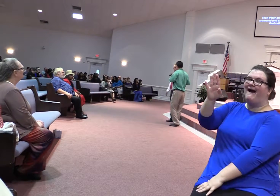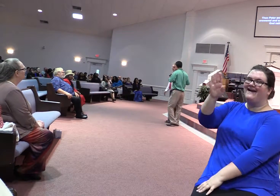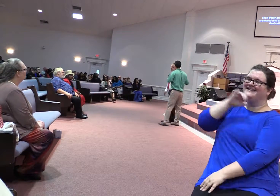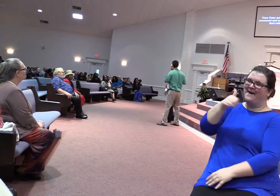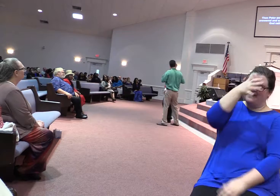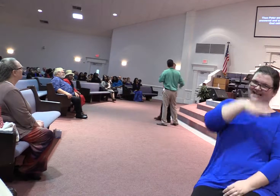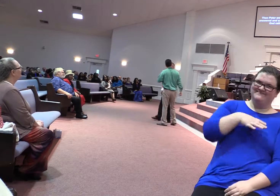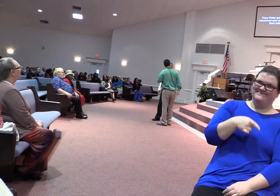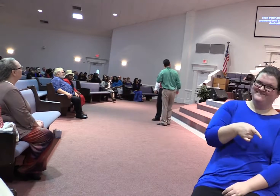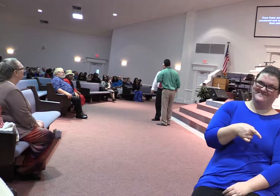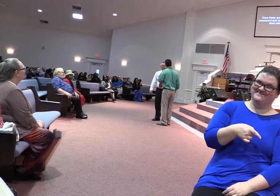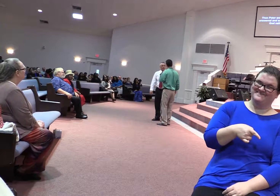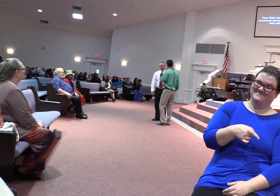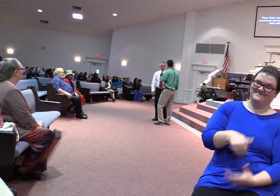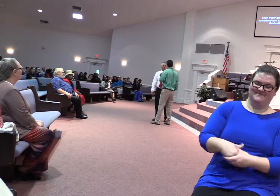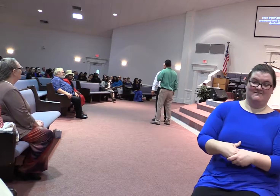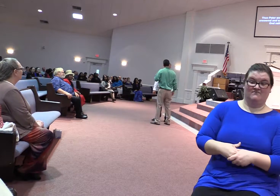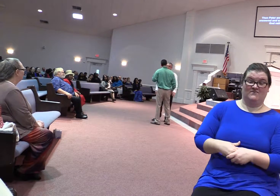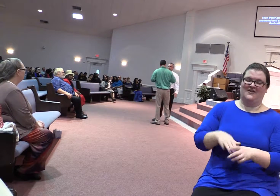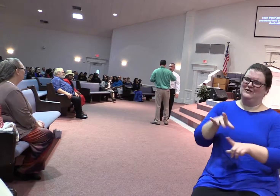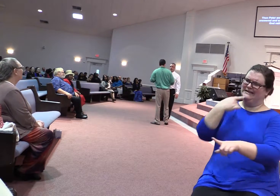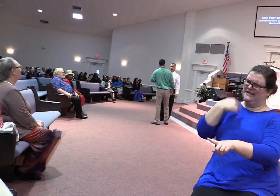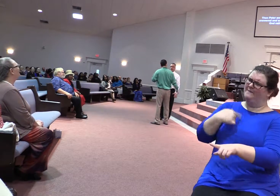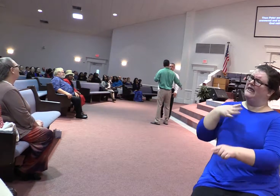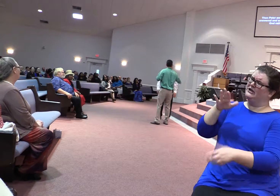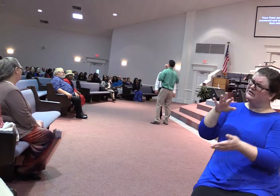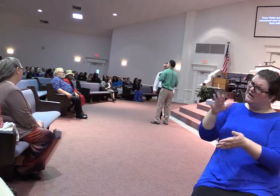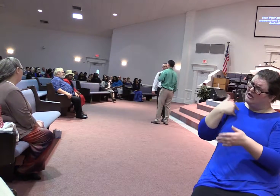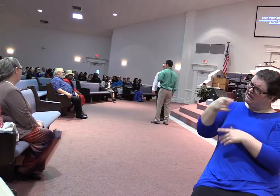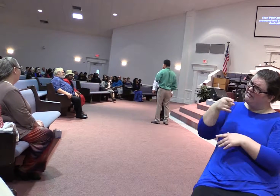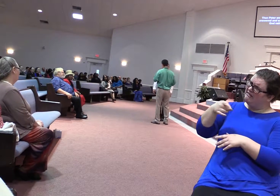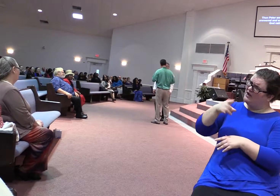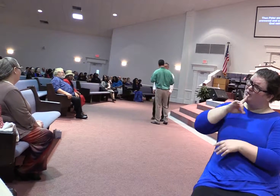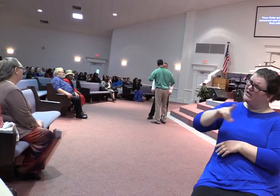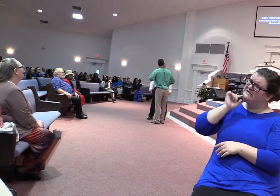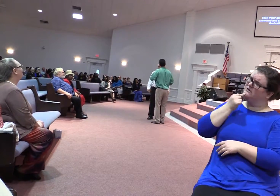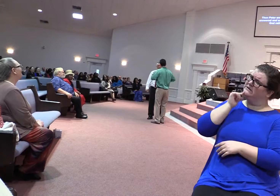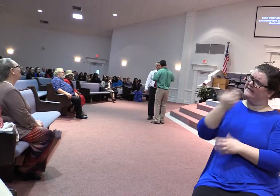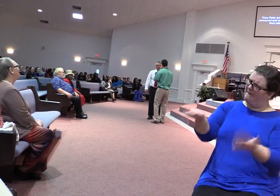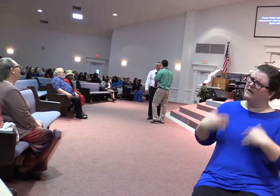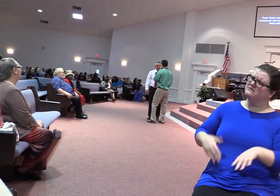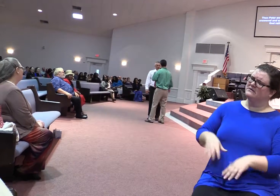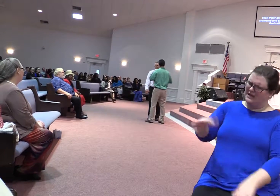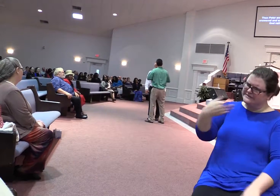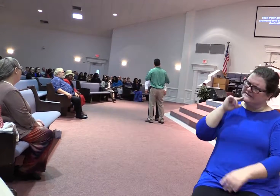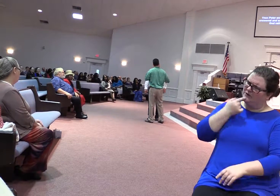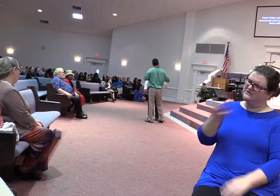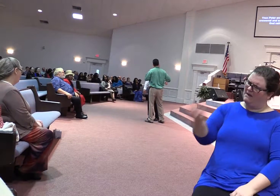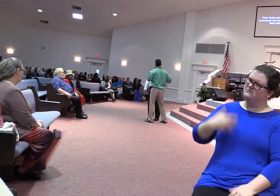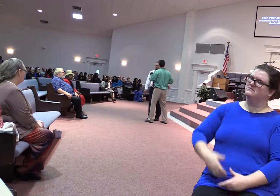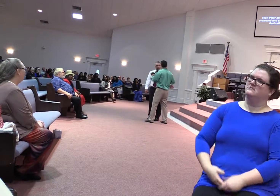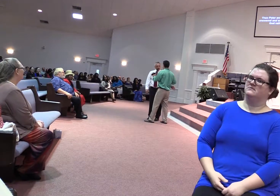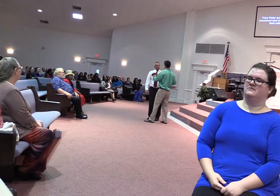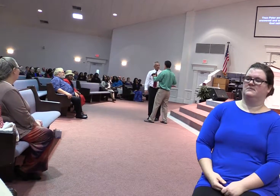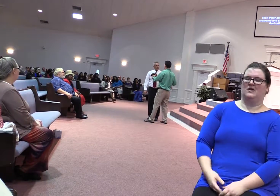Come on now, you're going to say it like you mean it, all right? You're Peter, all right? No, blood. Come on, like you mean it. We rather